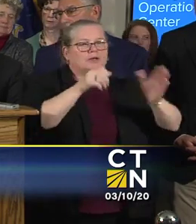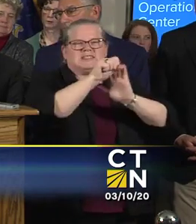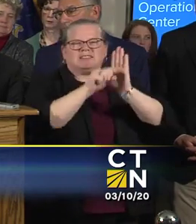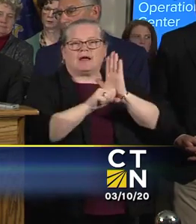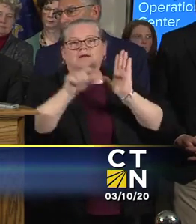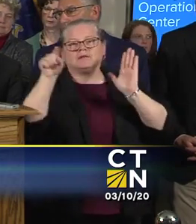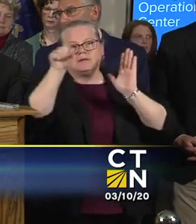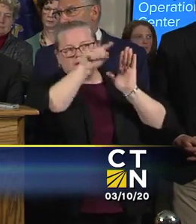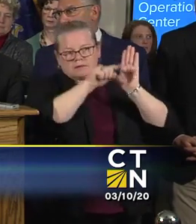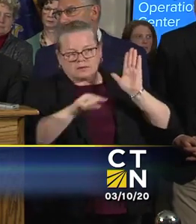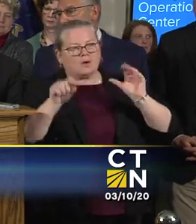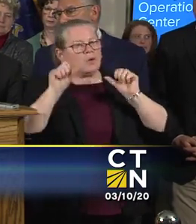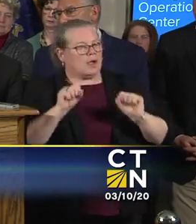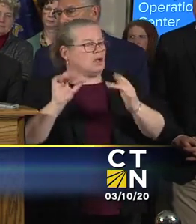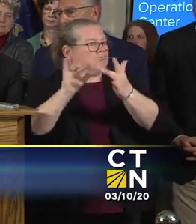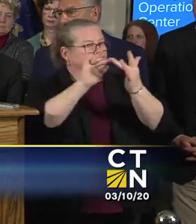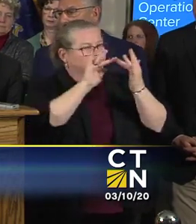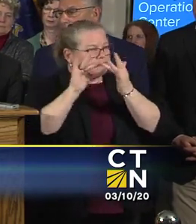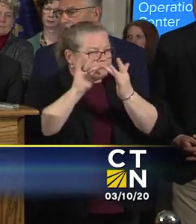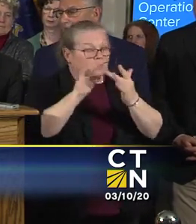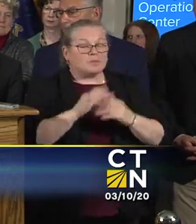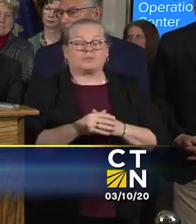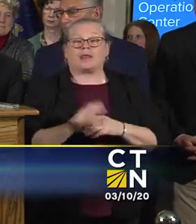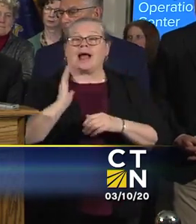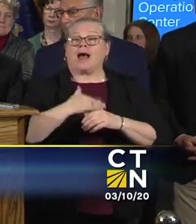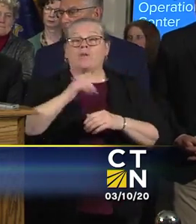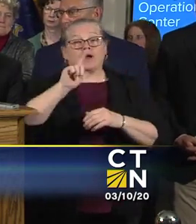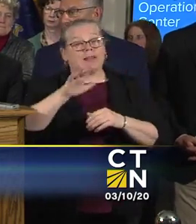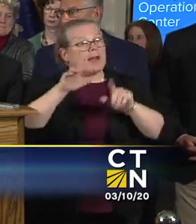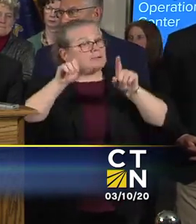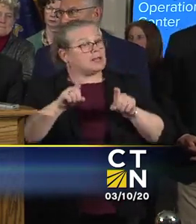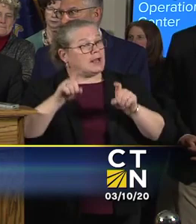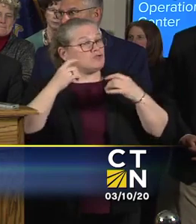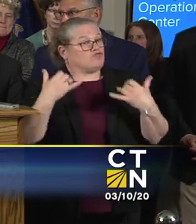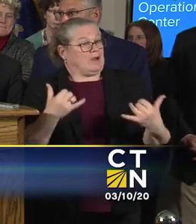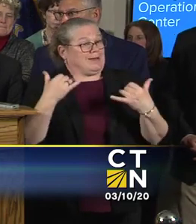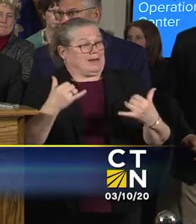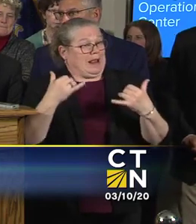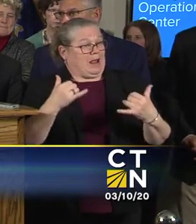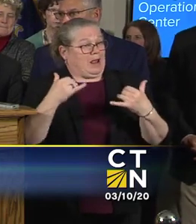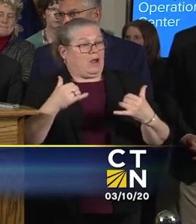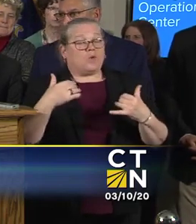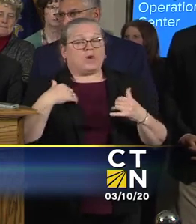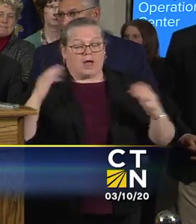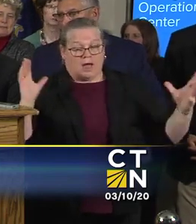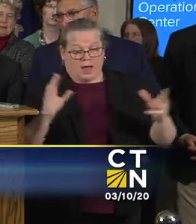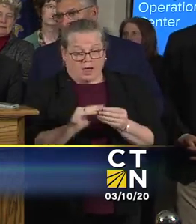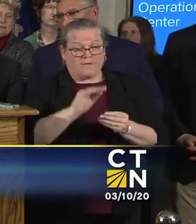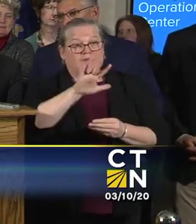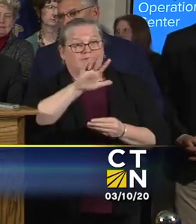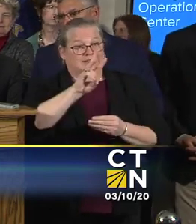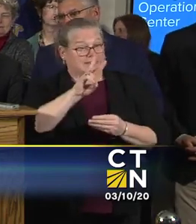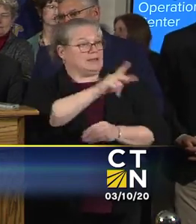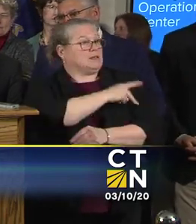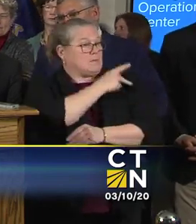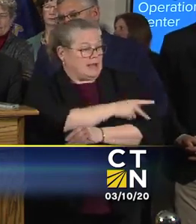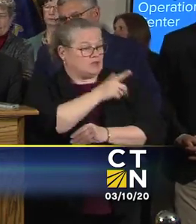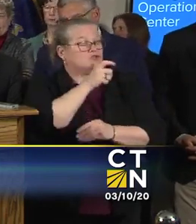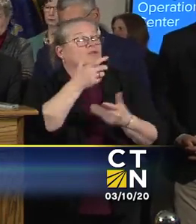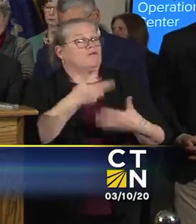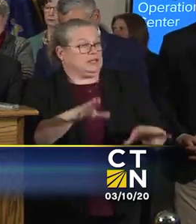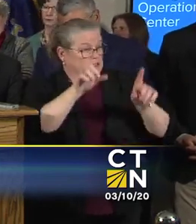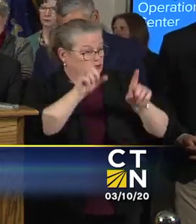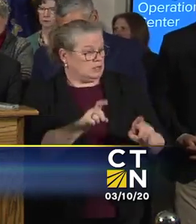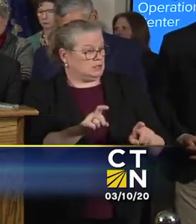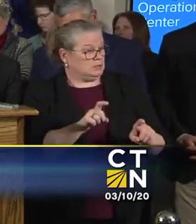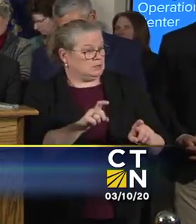you an update on our lab testing. As of this moment in time, we do have 56 patients that have been tested. As you're aware, we